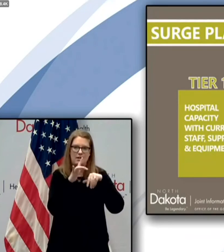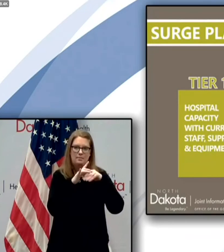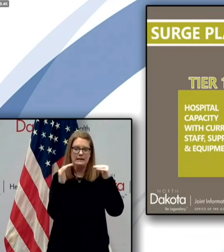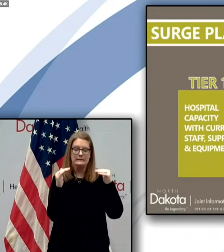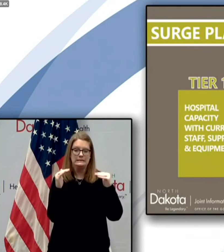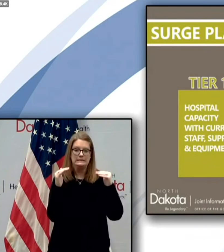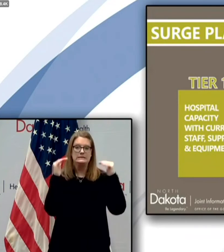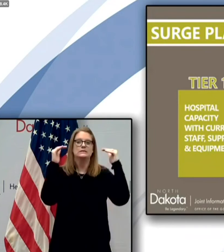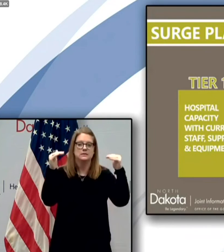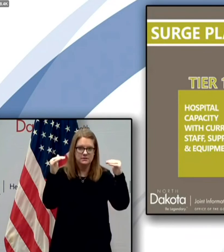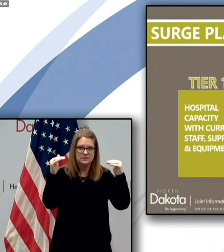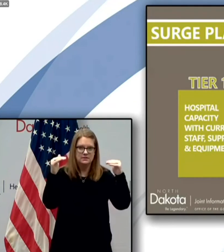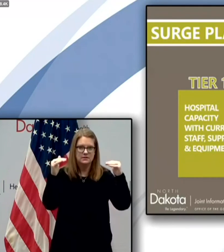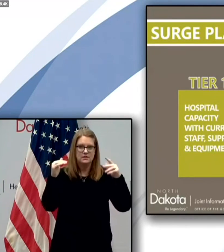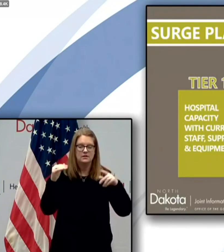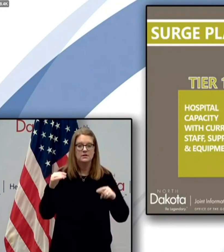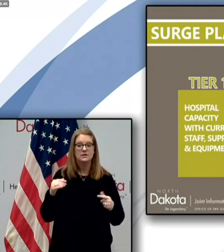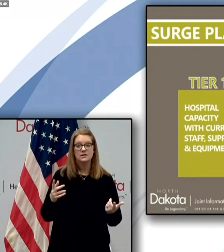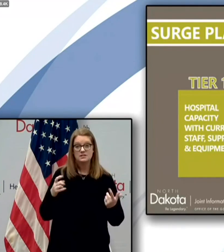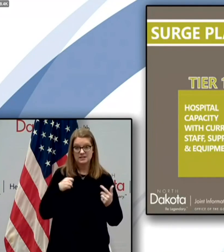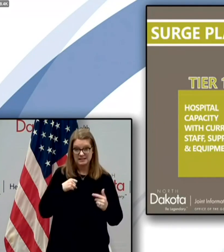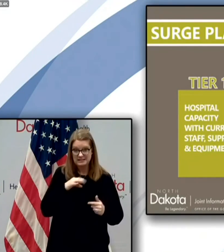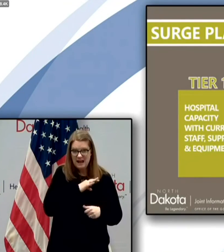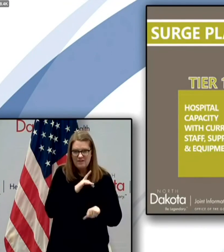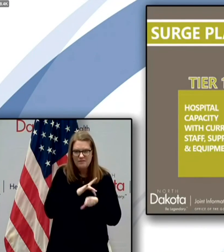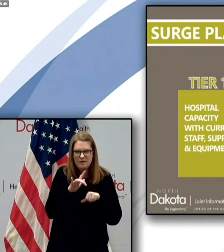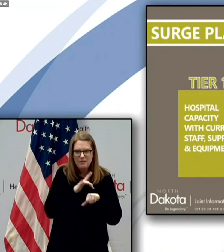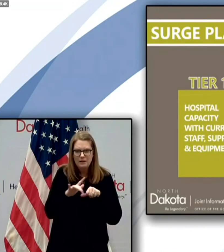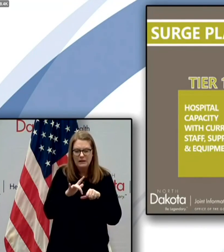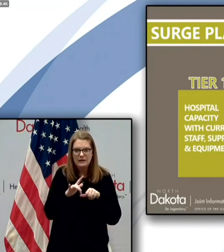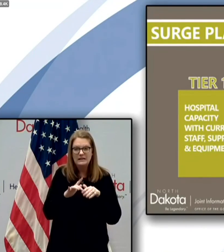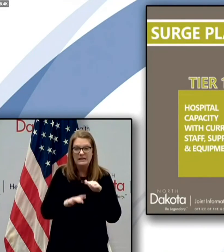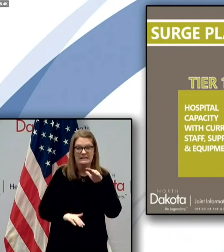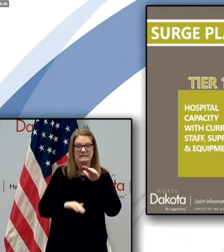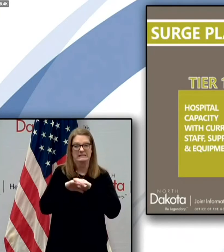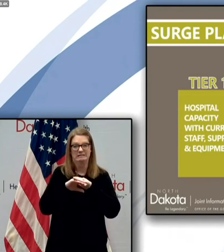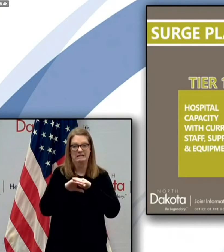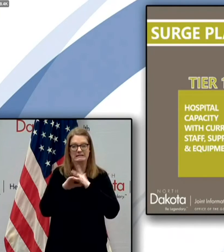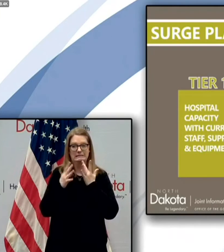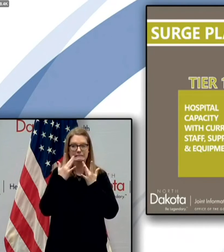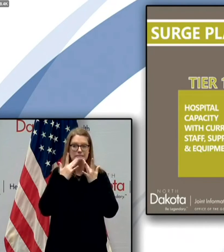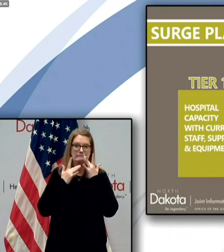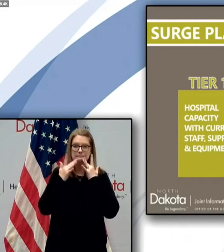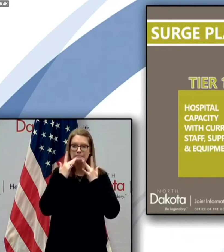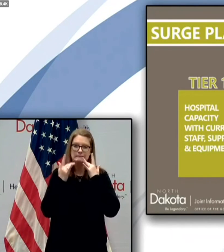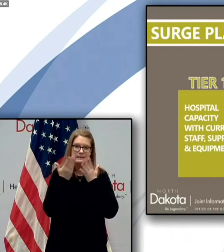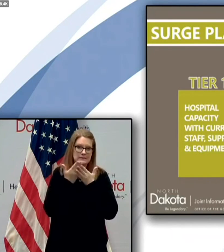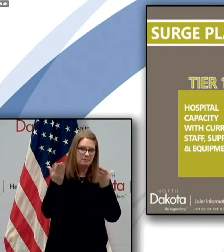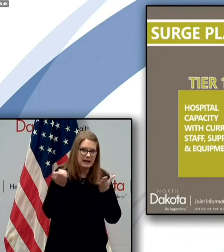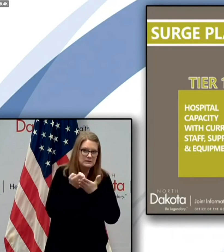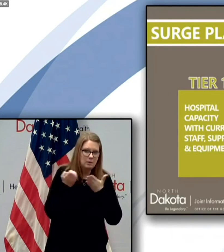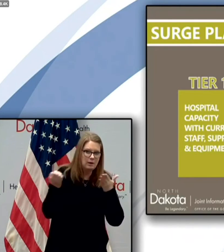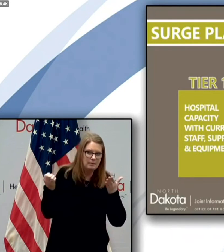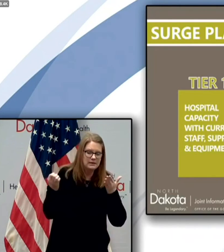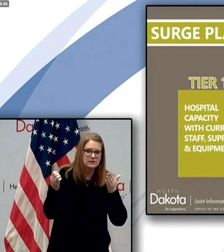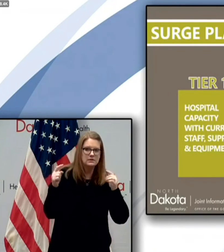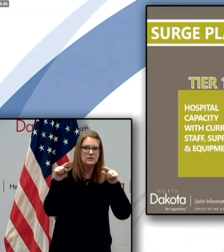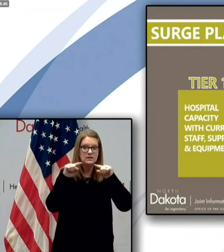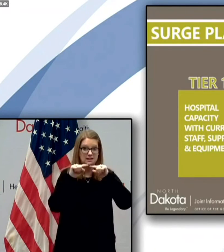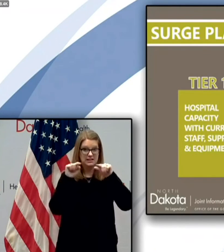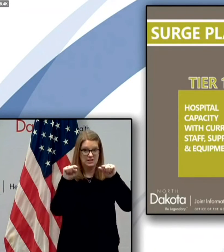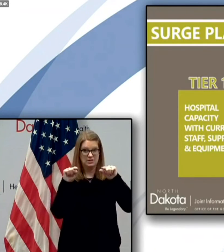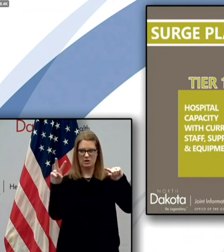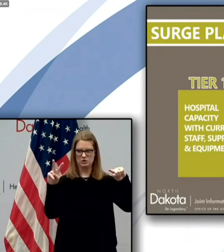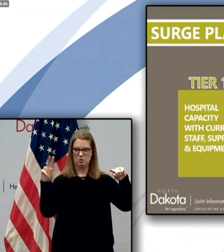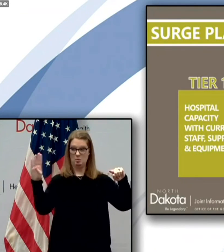are exceeding their staffing capacity, and they're tight on supplies and equipment. And the state will come in at that